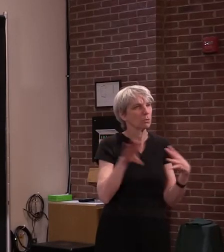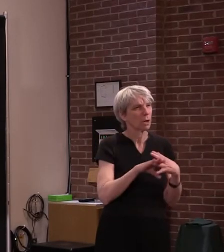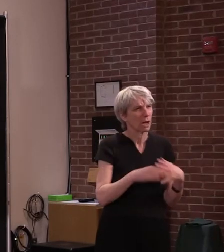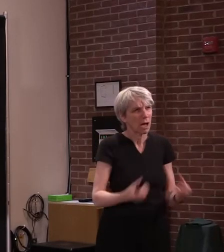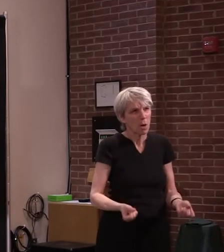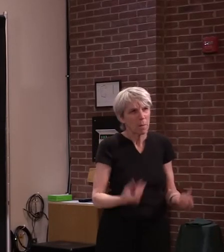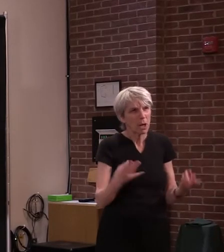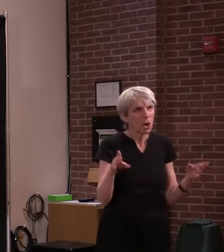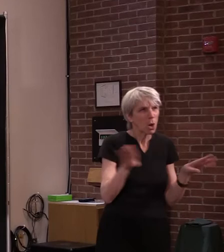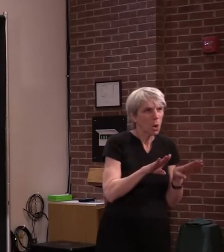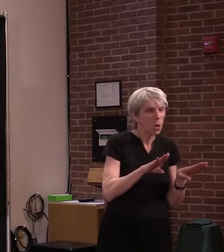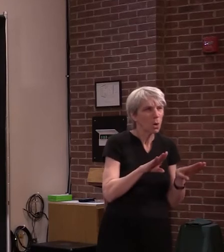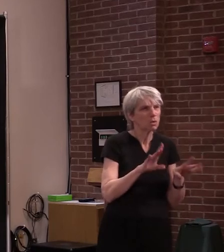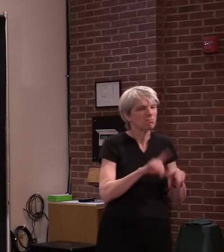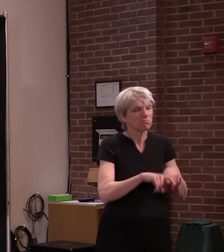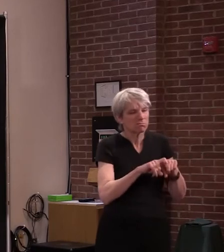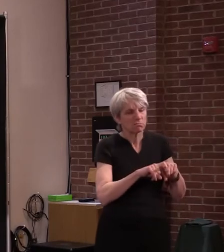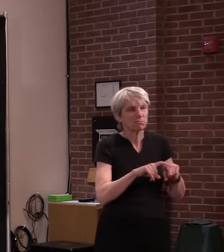Secretary French.